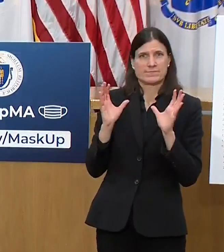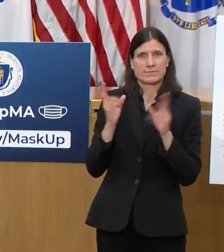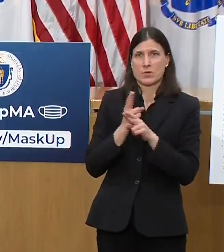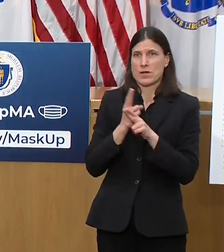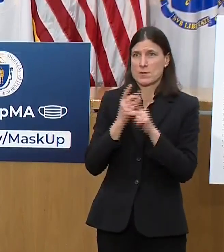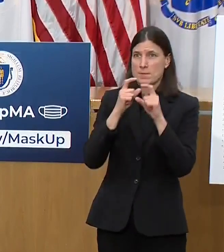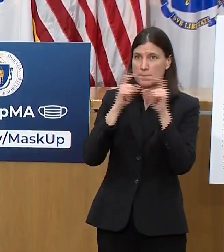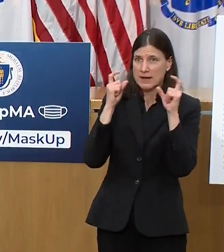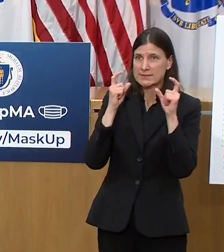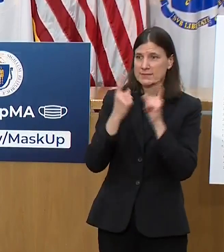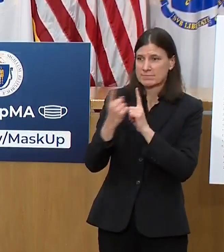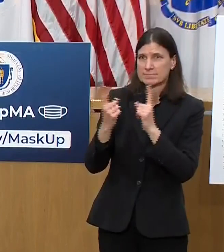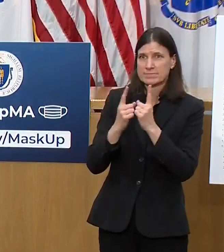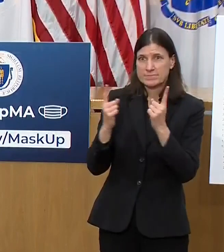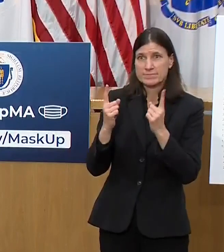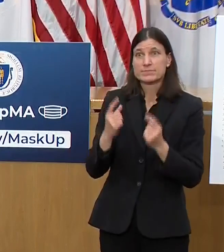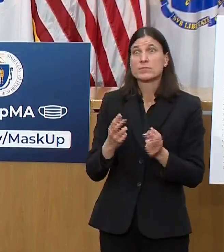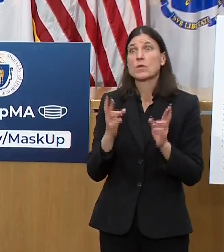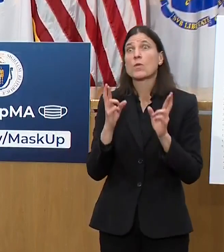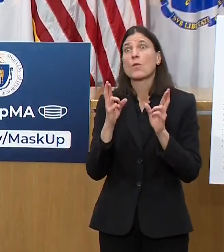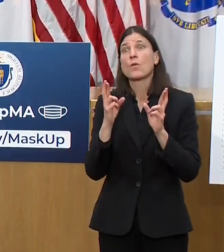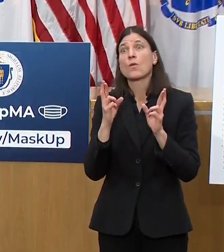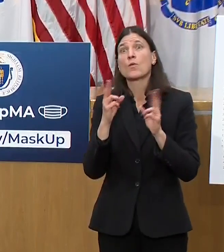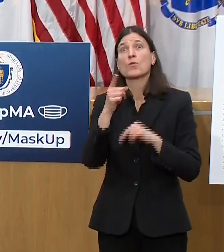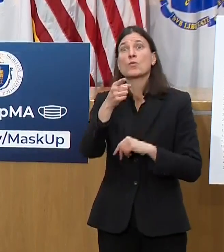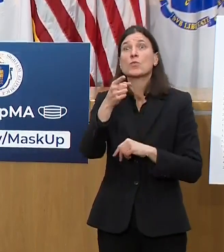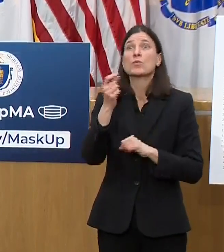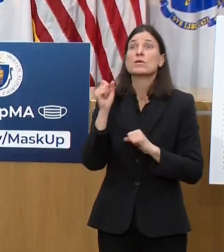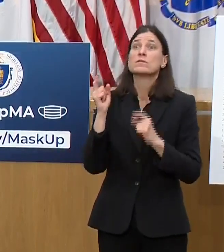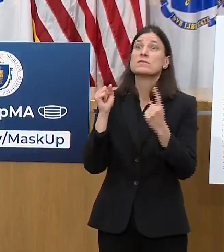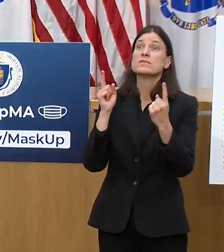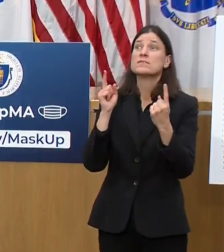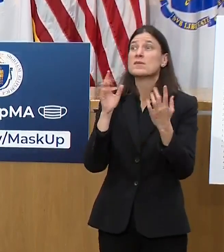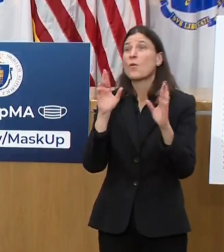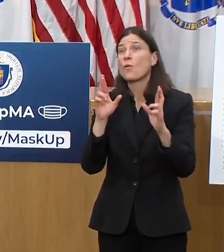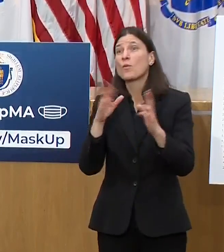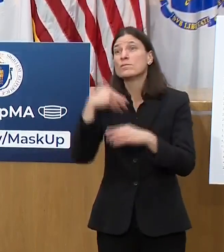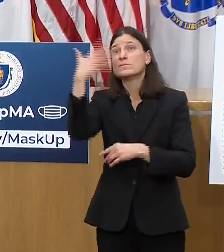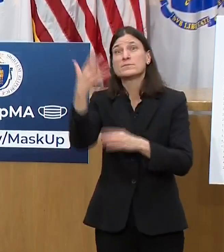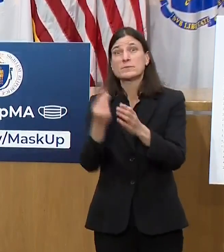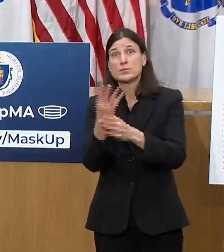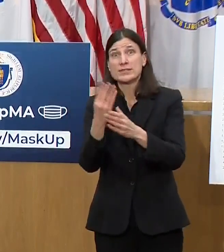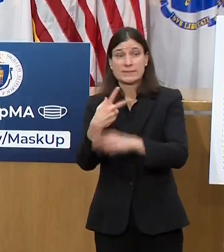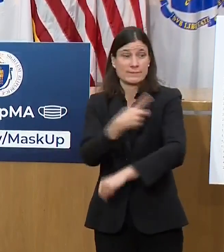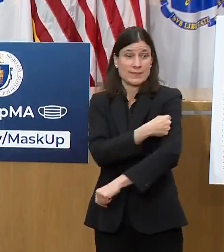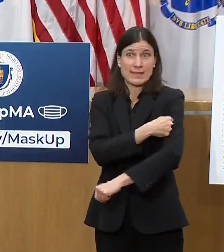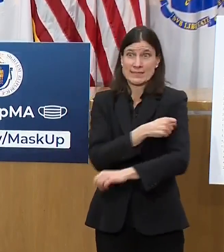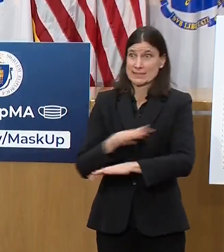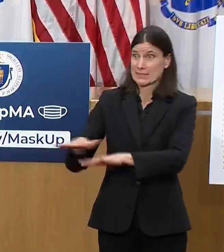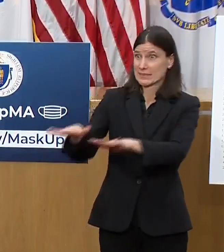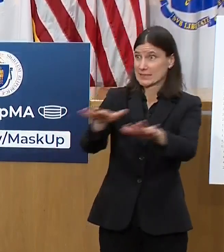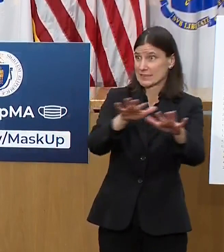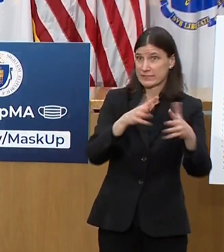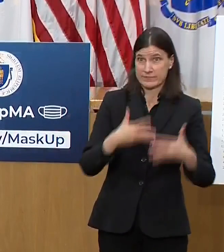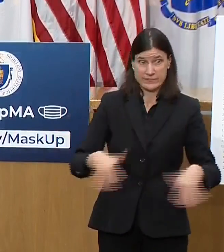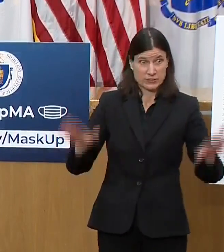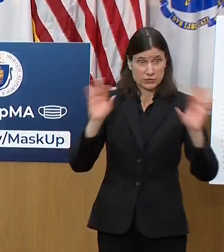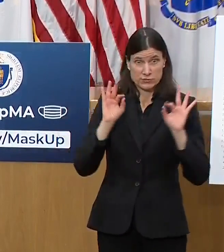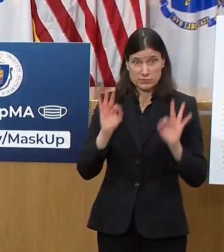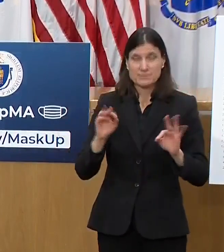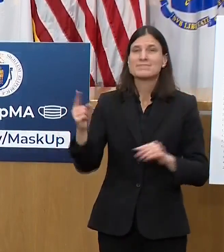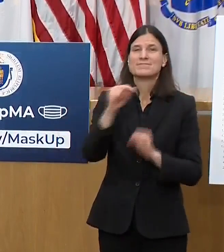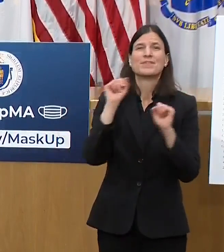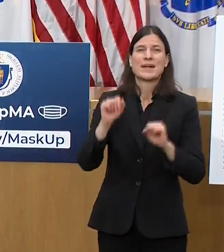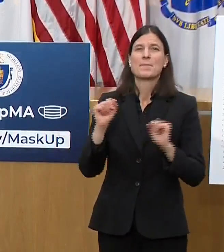ones, celebrate the holidays, and return to our traditions. This is a sacrifice for